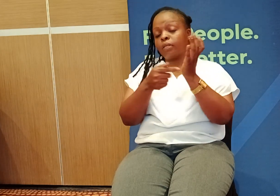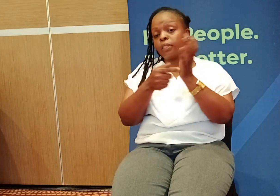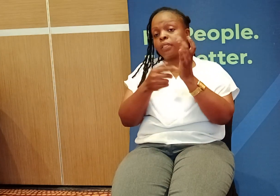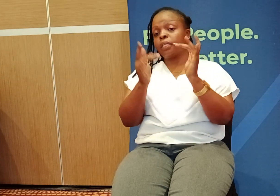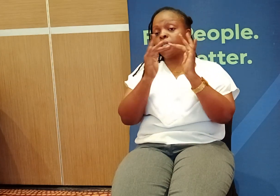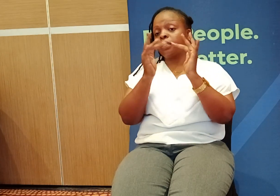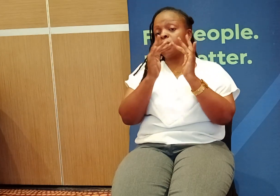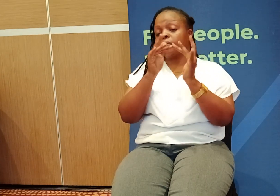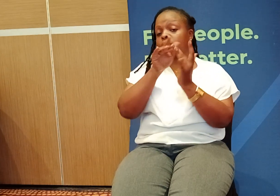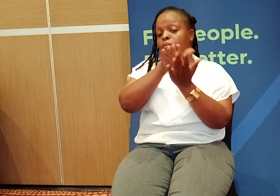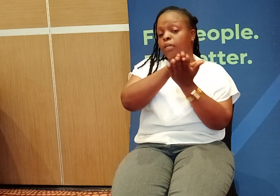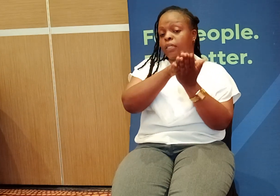as ATMs.